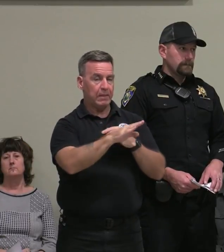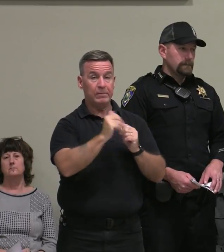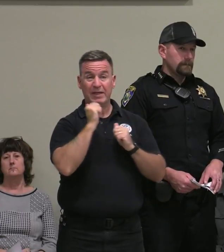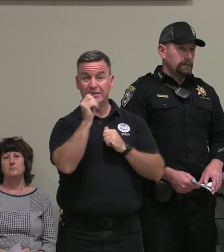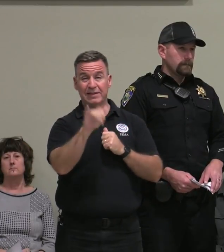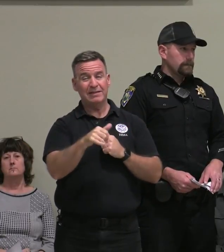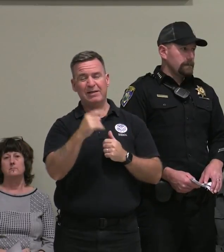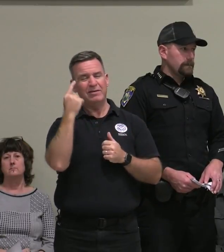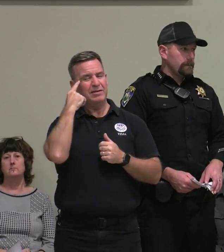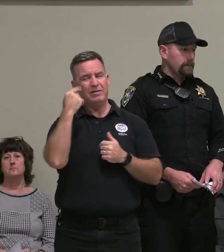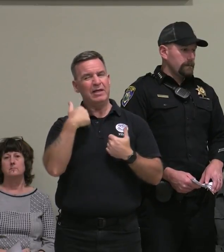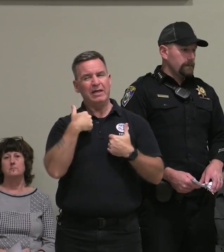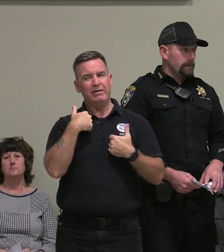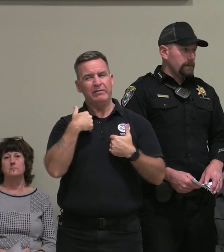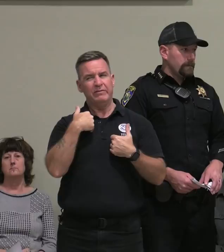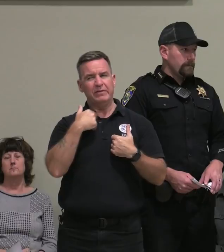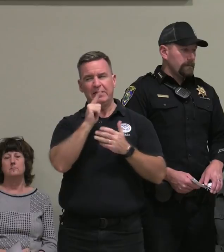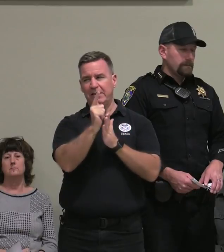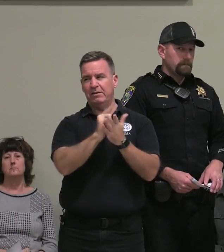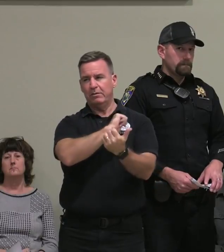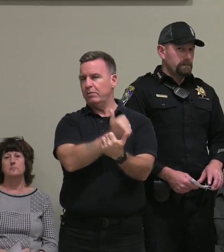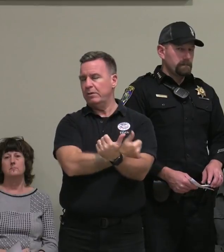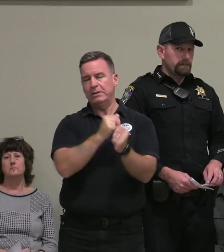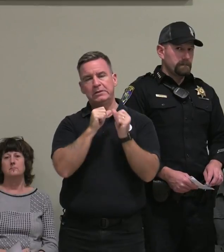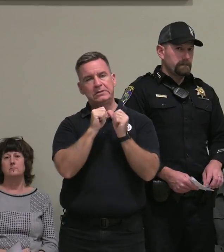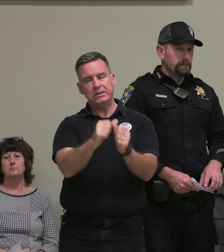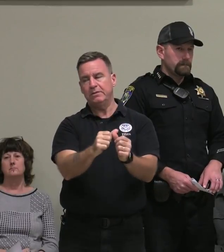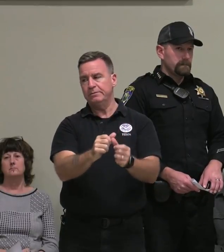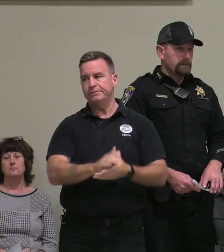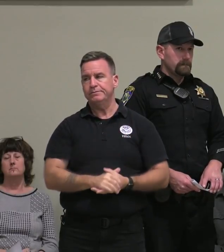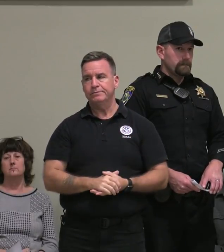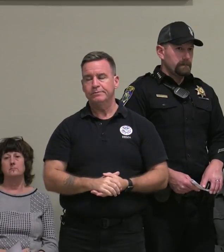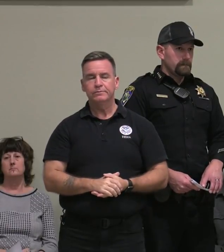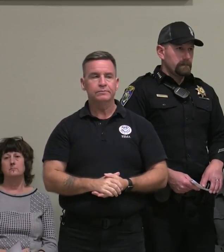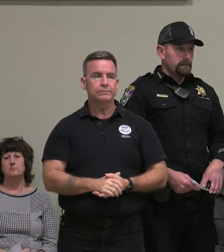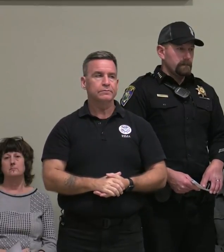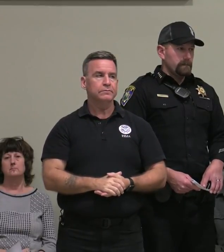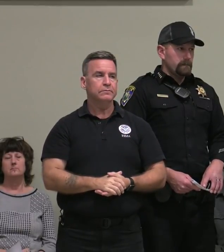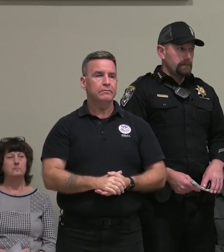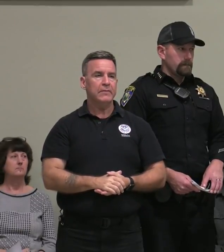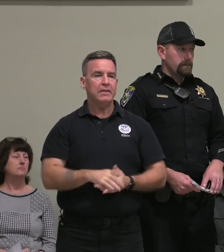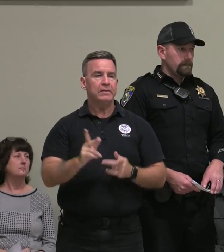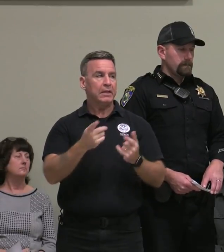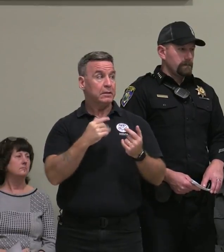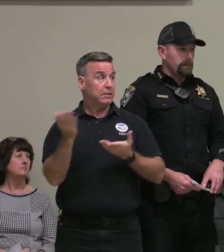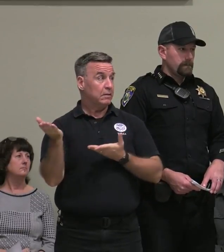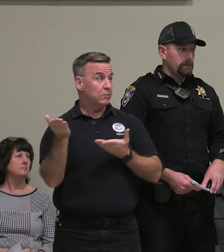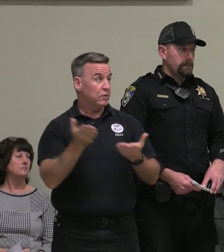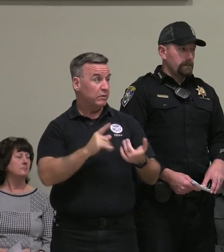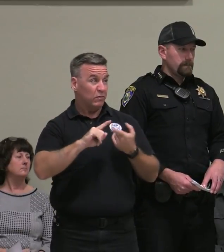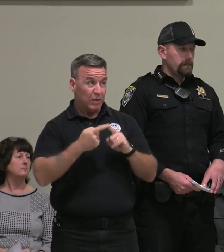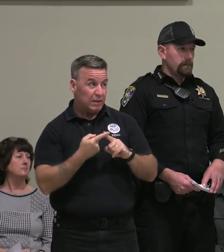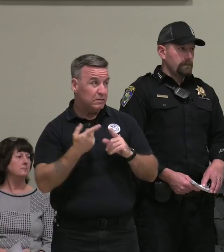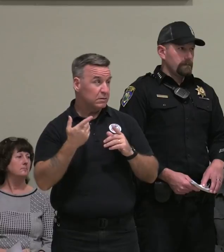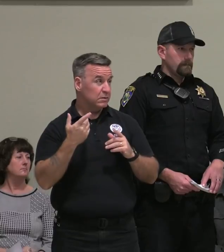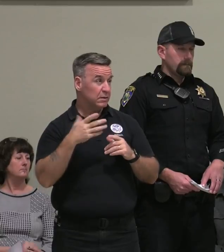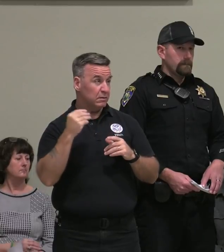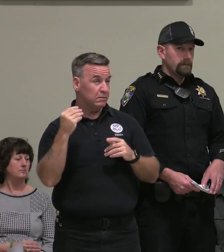Beyond that, I don't know that we have, I don't believe that have the legal authority to continue that practice. People have asked, can I bring friends